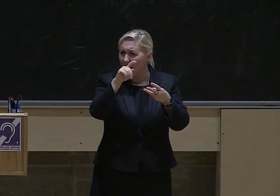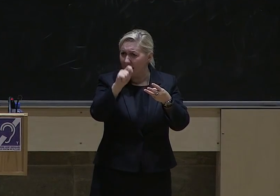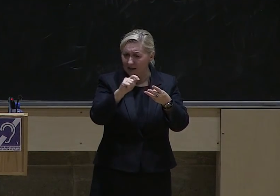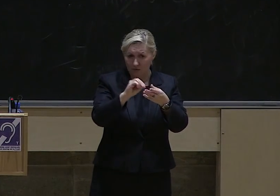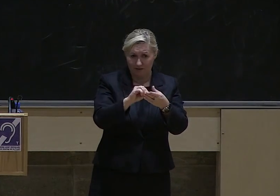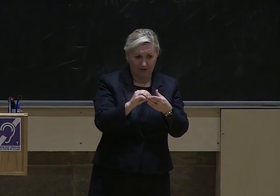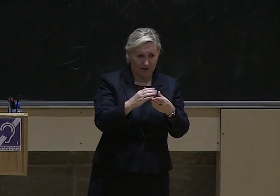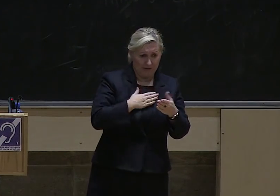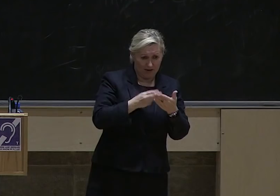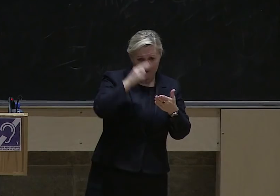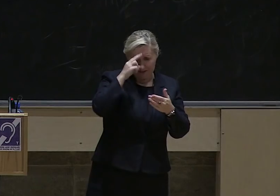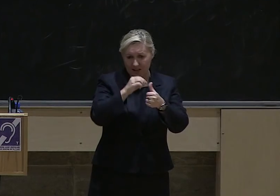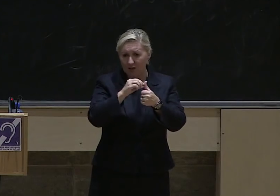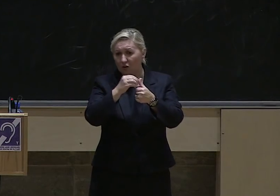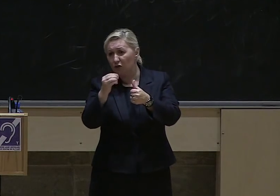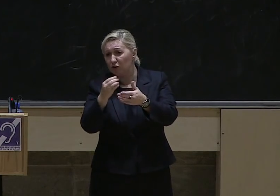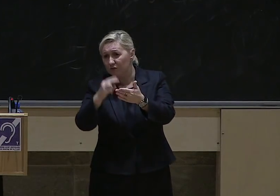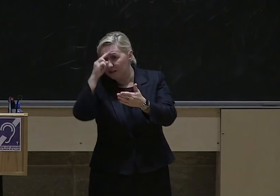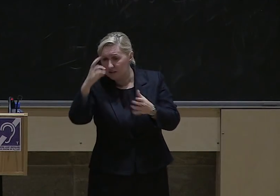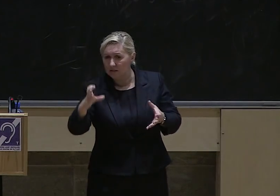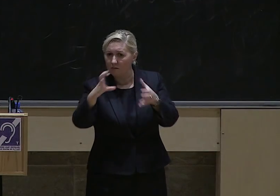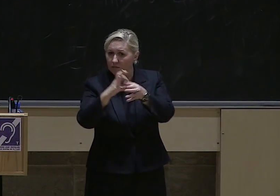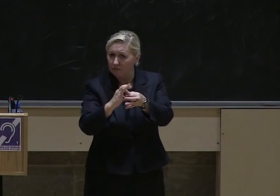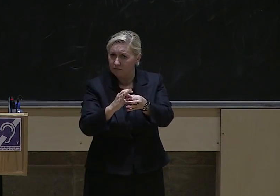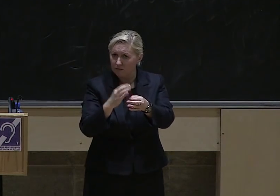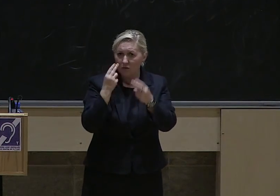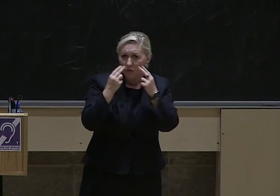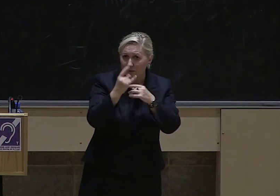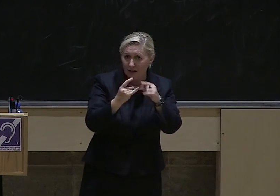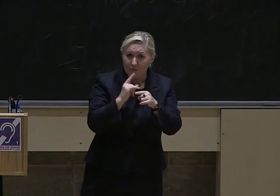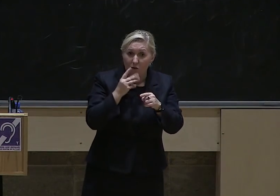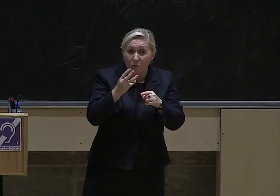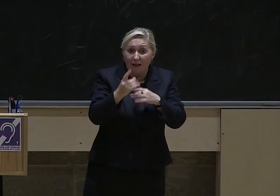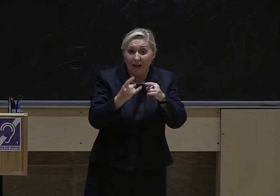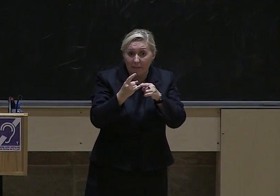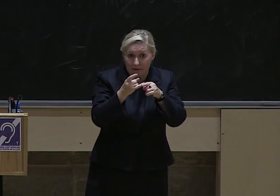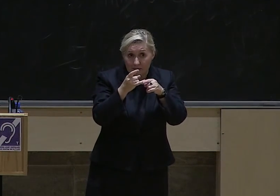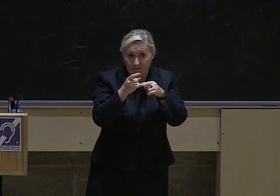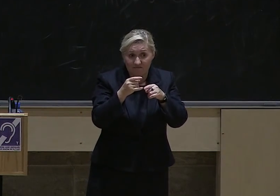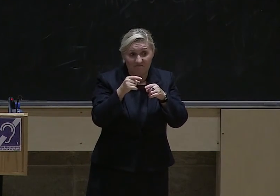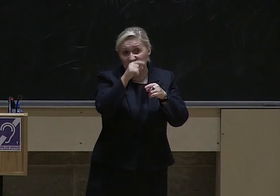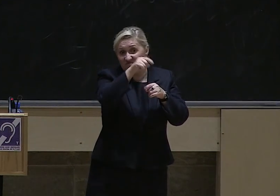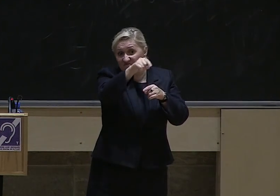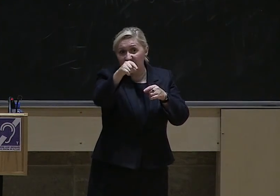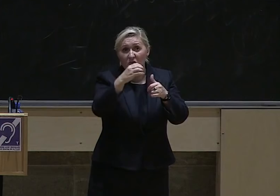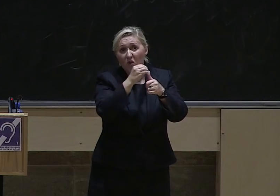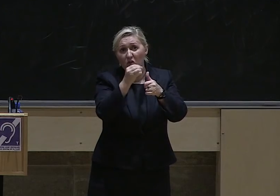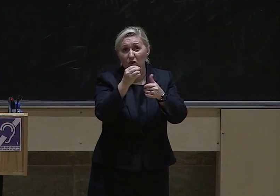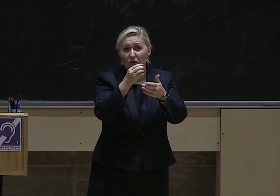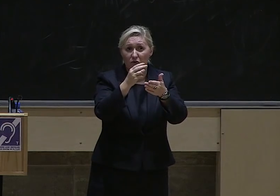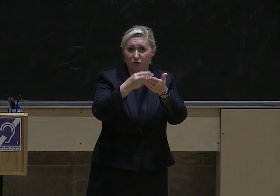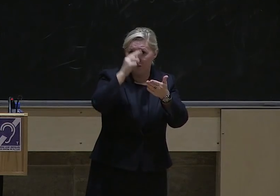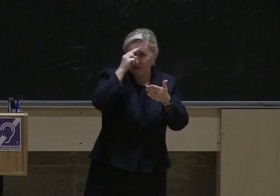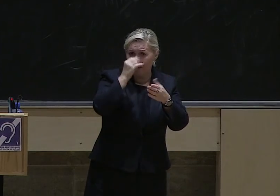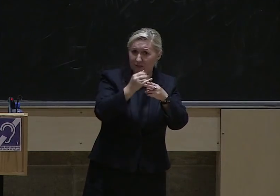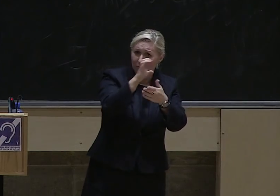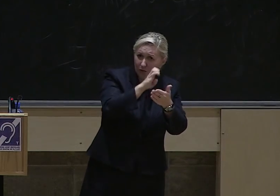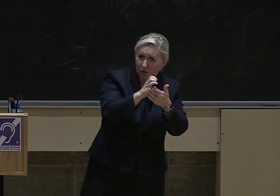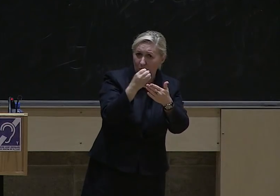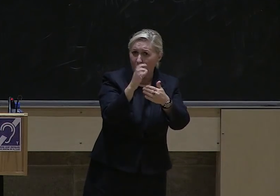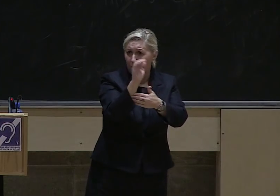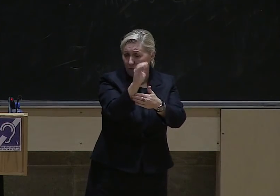there's the increased centrality of universities to economic and social development. 21st century universities are powerhouses of